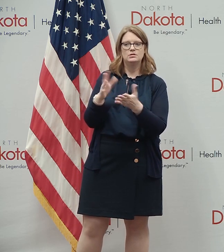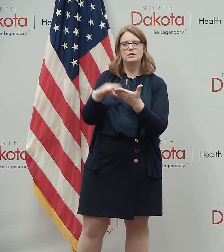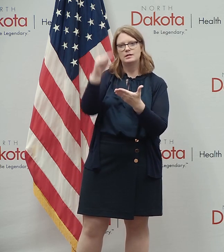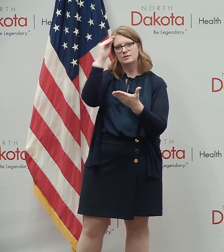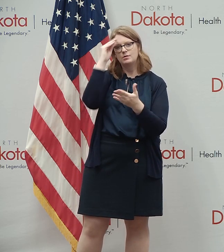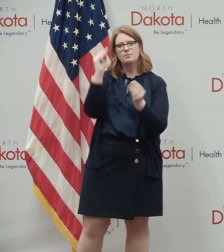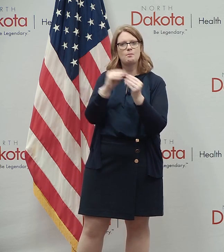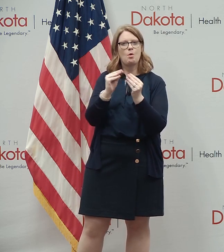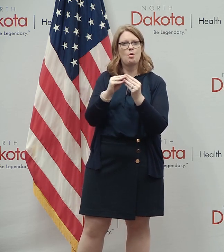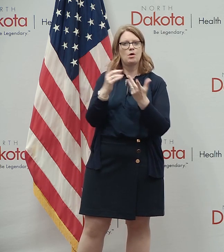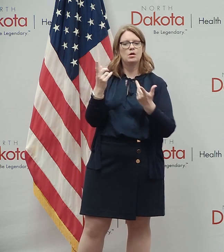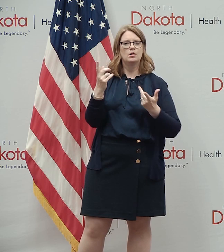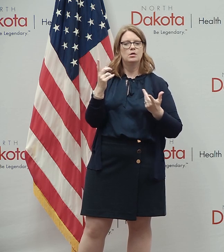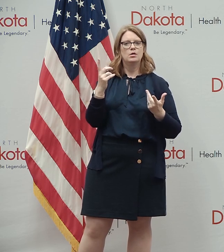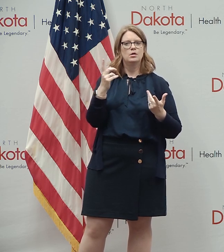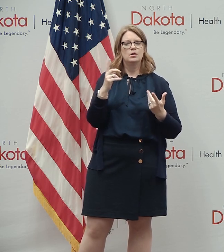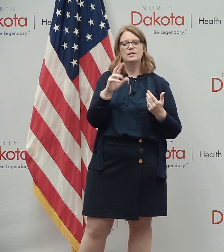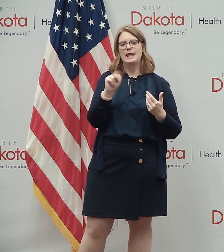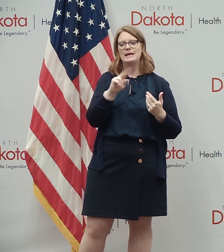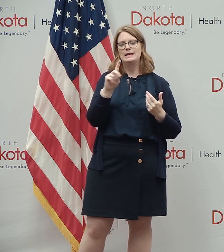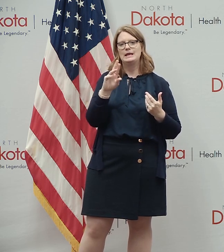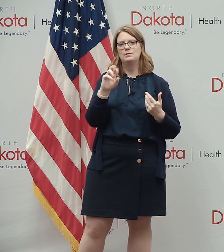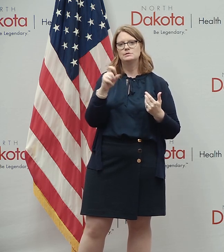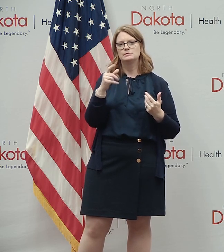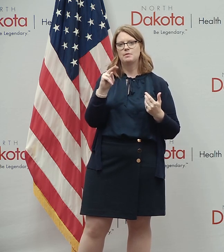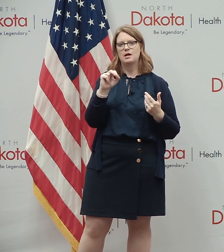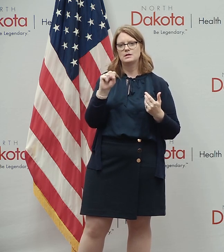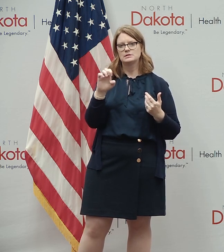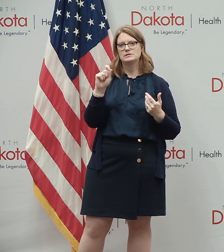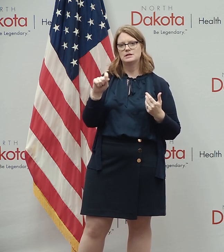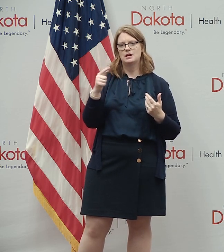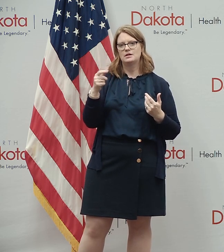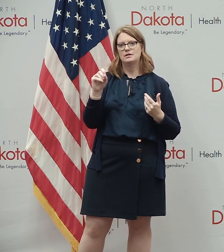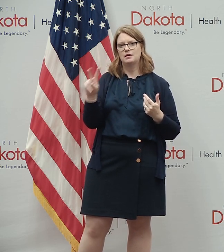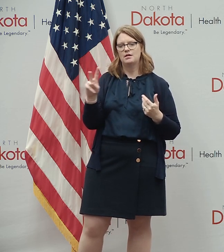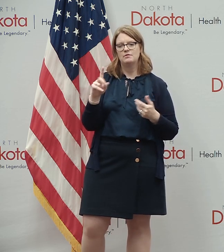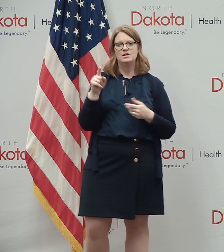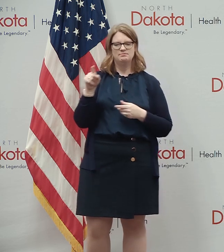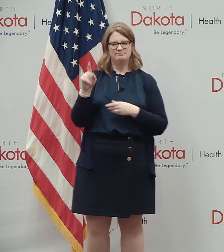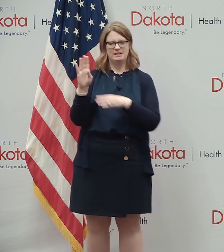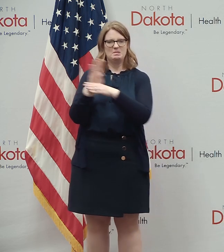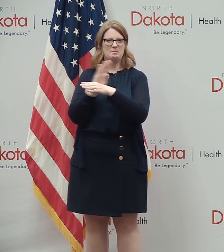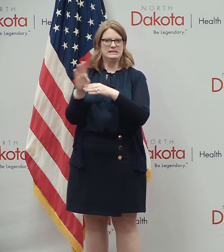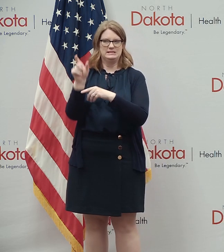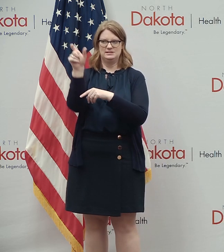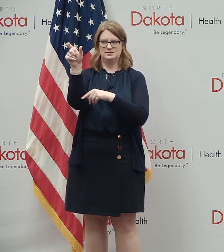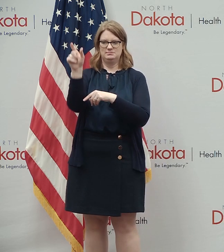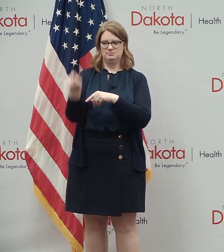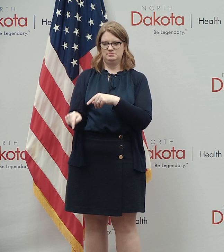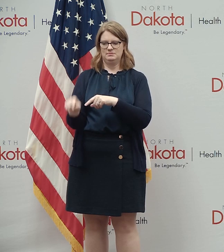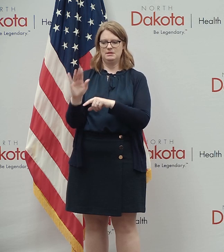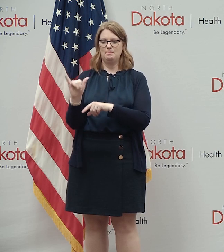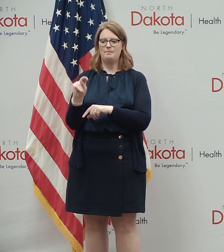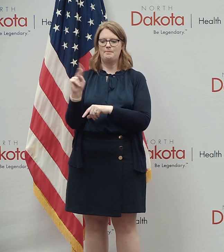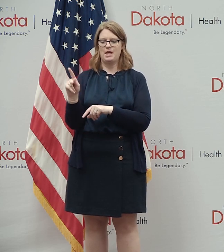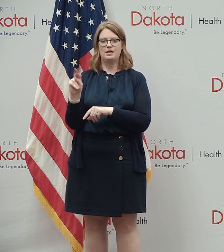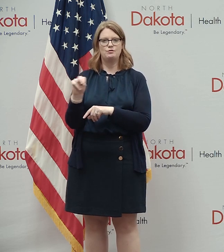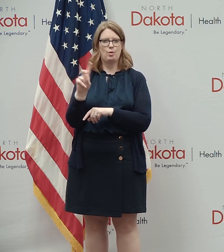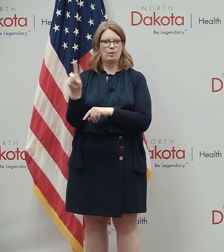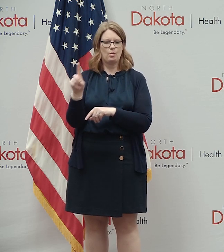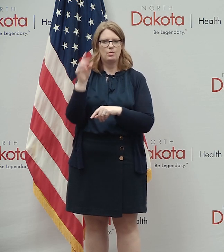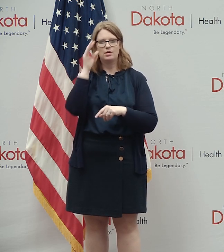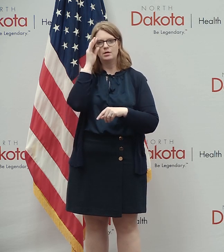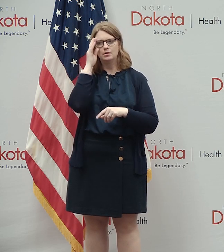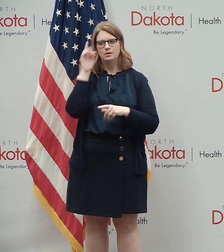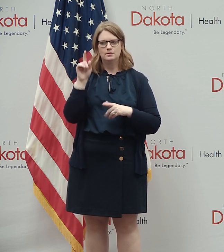more through the ndresponse.gov under the business section there. Bank in North Dakota, I'm sure, has